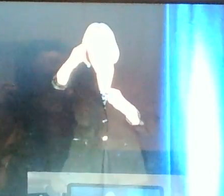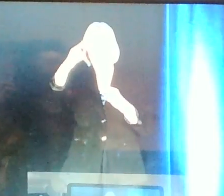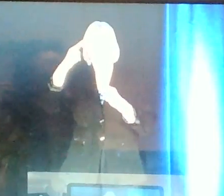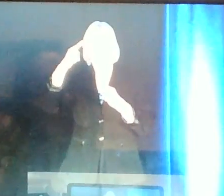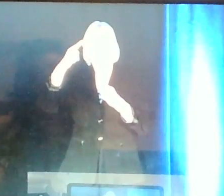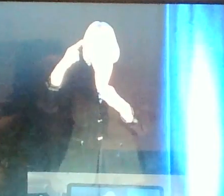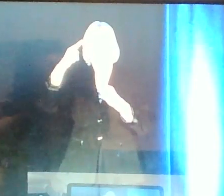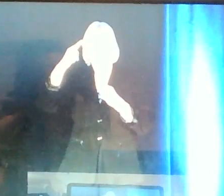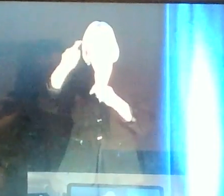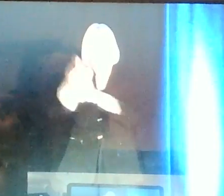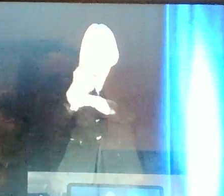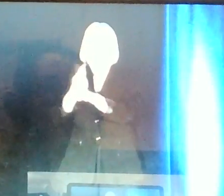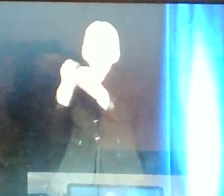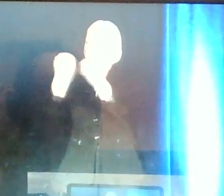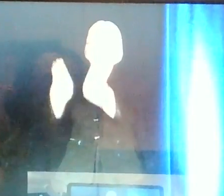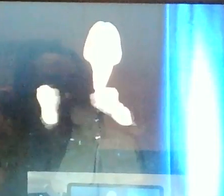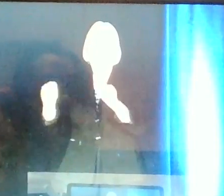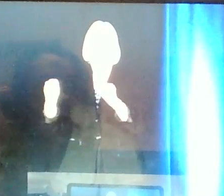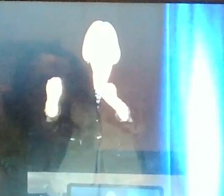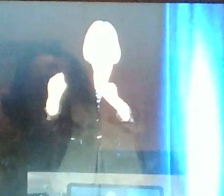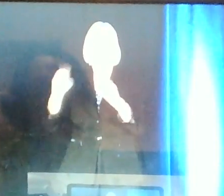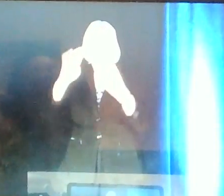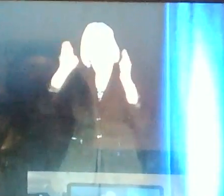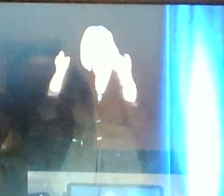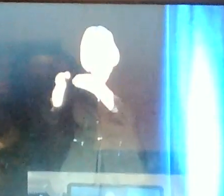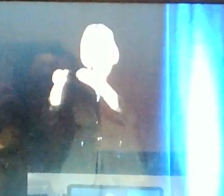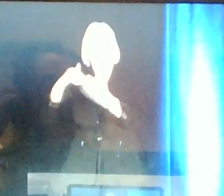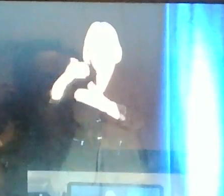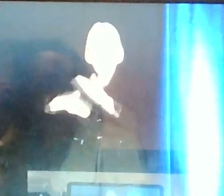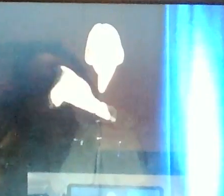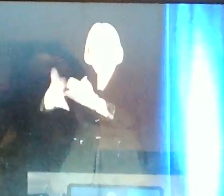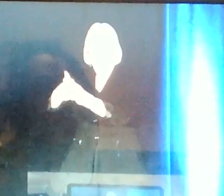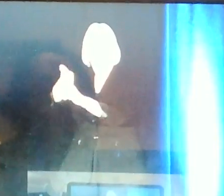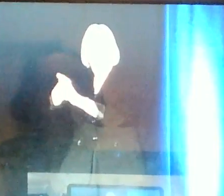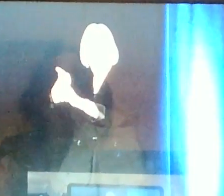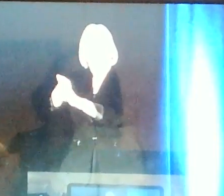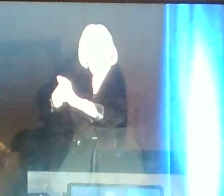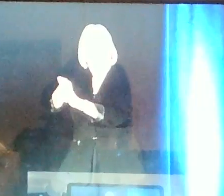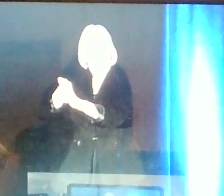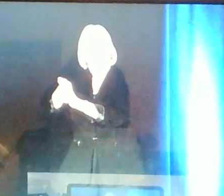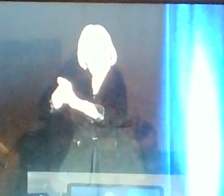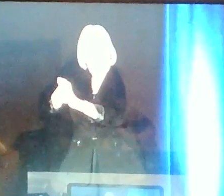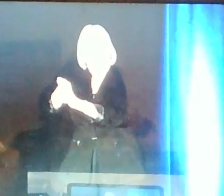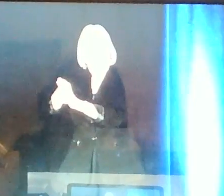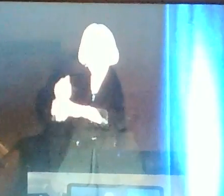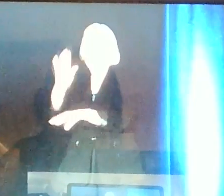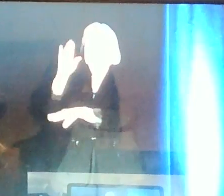It's our thinking protocol and how we use the system to focus on the process itself.